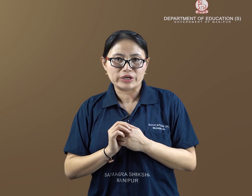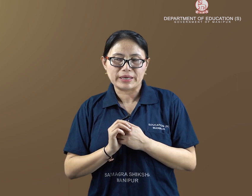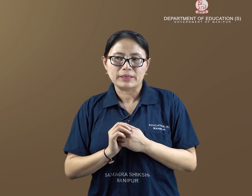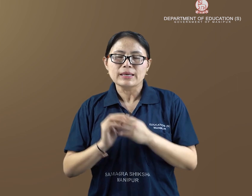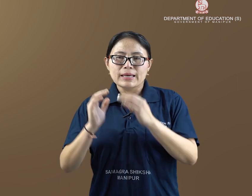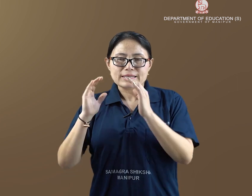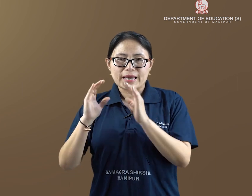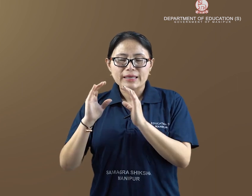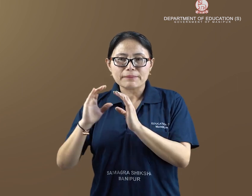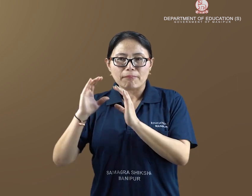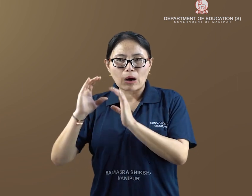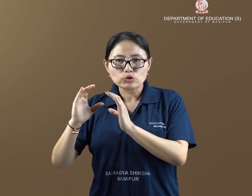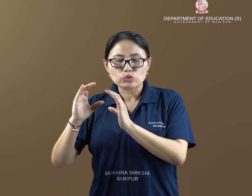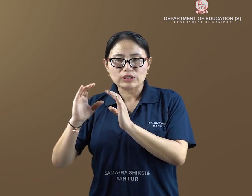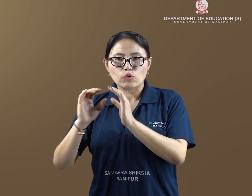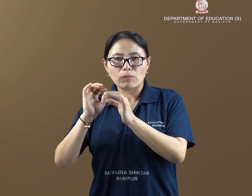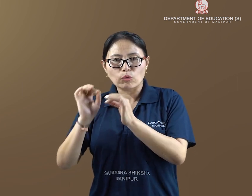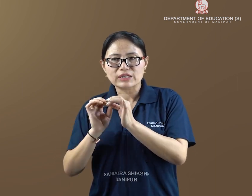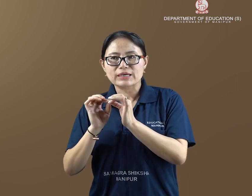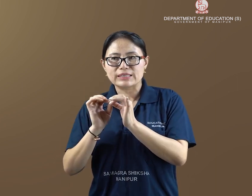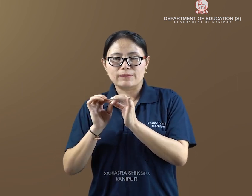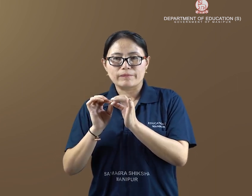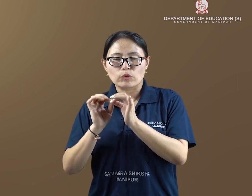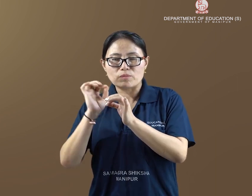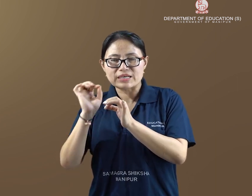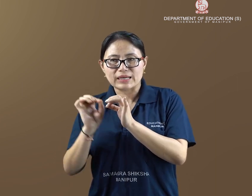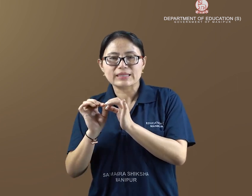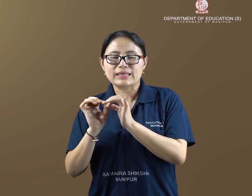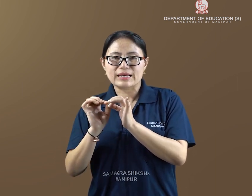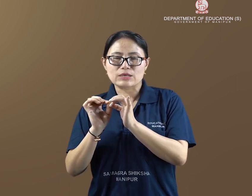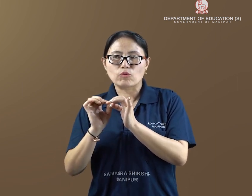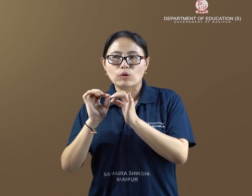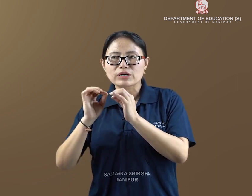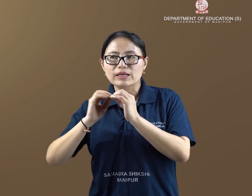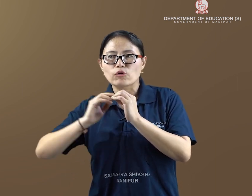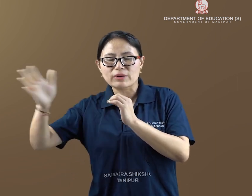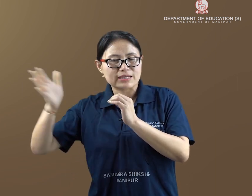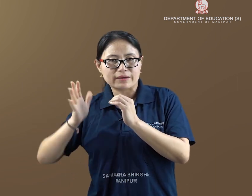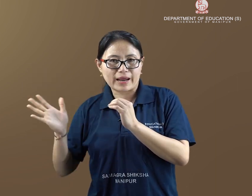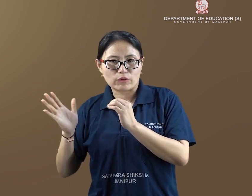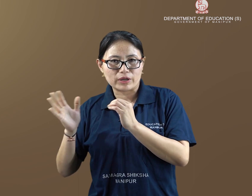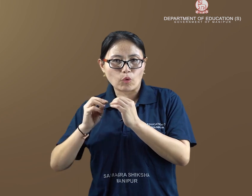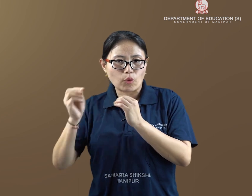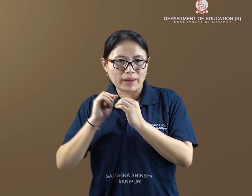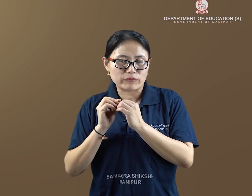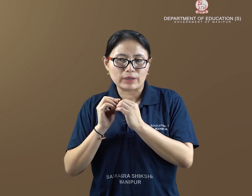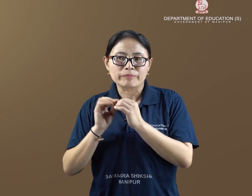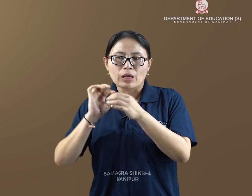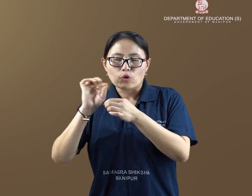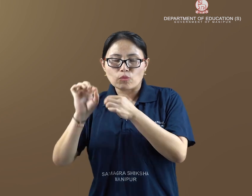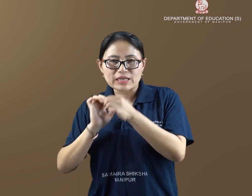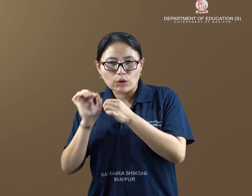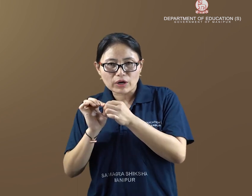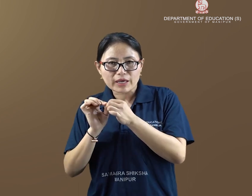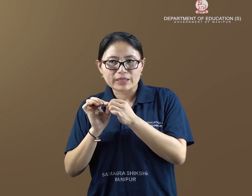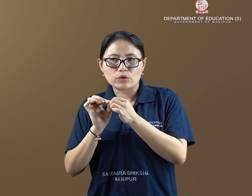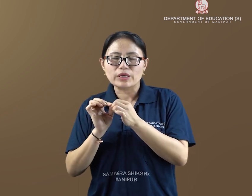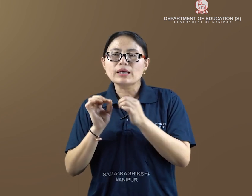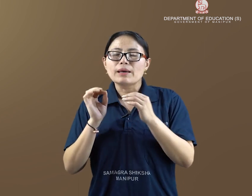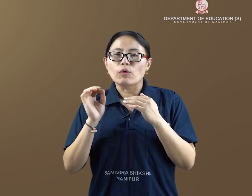ba sainangi mouth to the khumhoudra gadi khumjel laga di engse khumauta kana loi maksat khre hai ko na aho mayam du da khumjel horoga ni kai dawi mongon